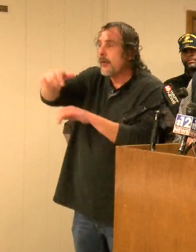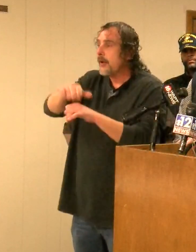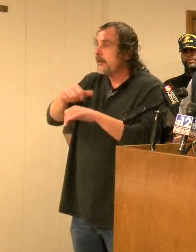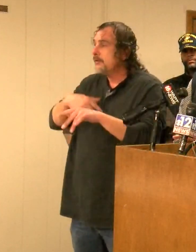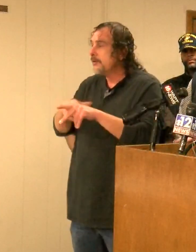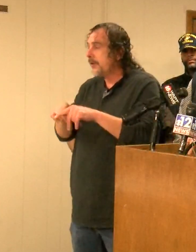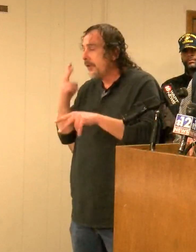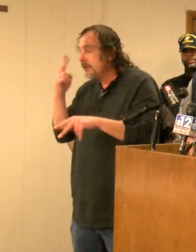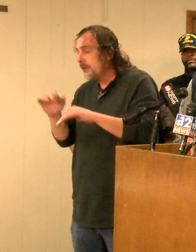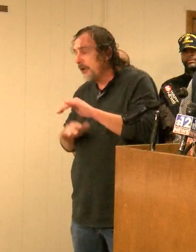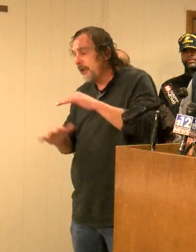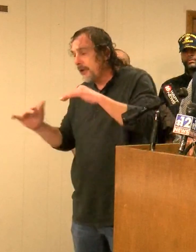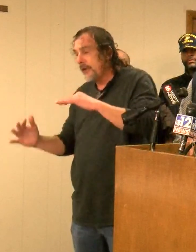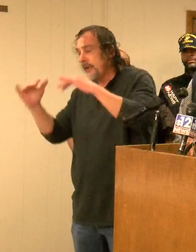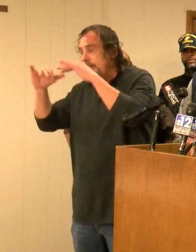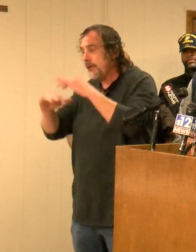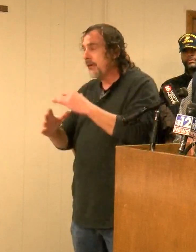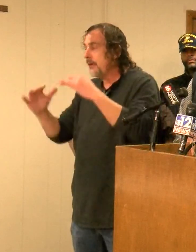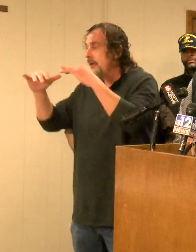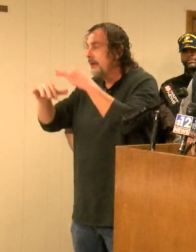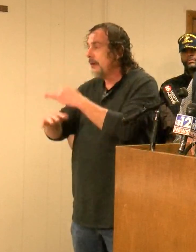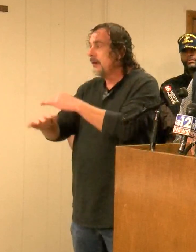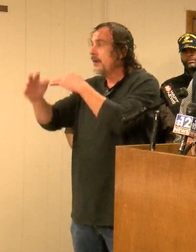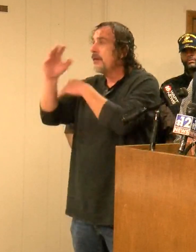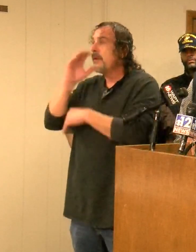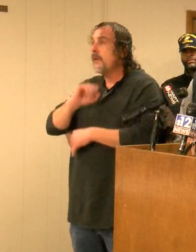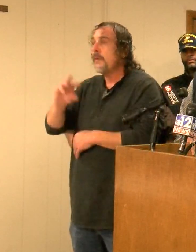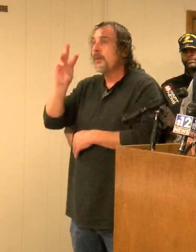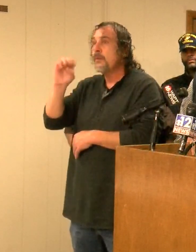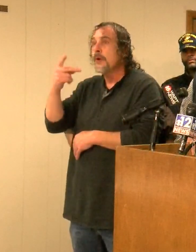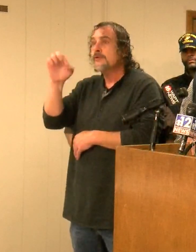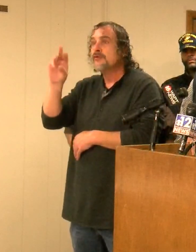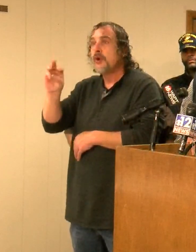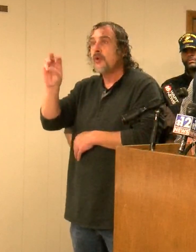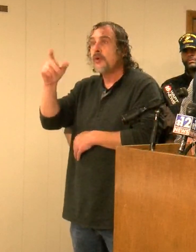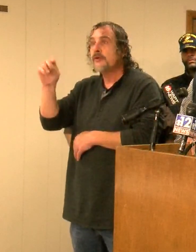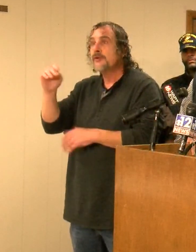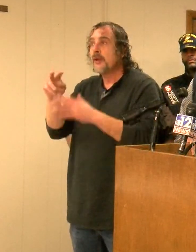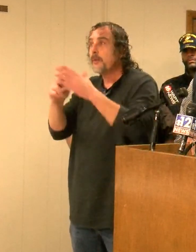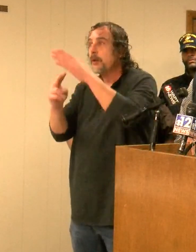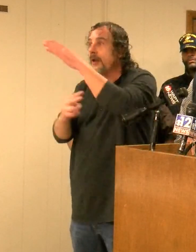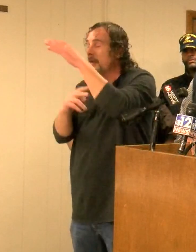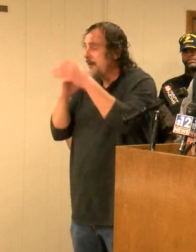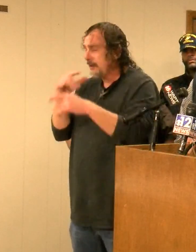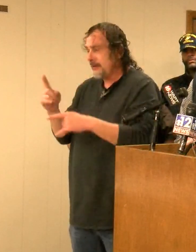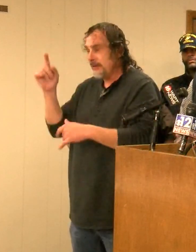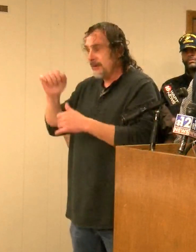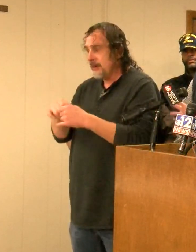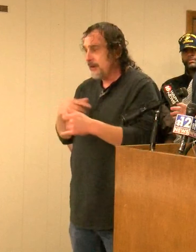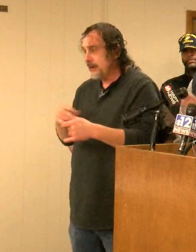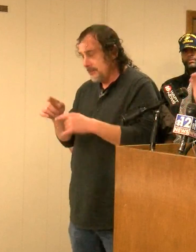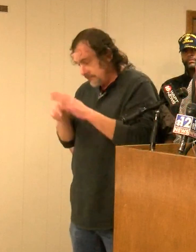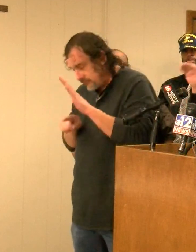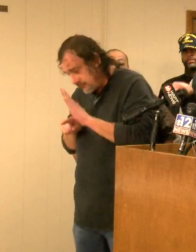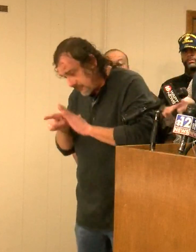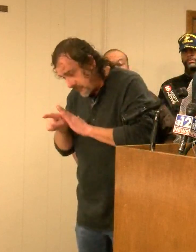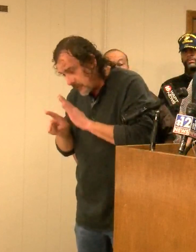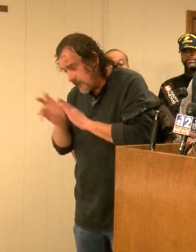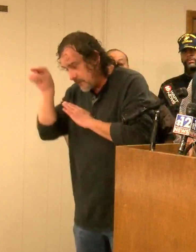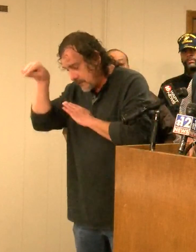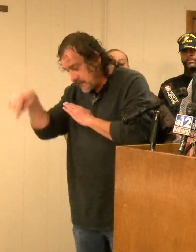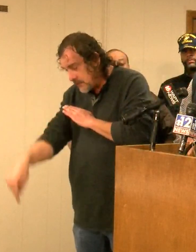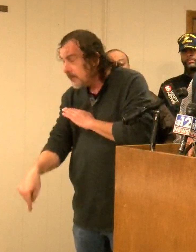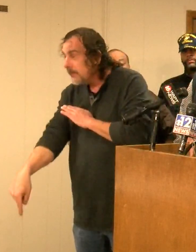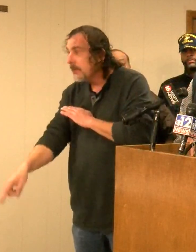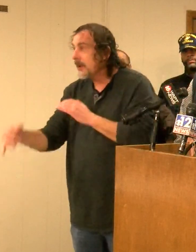bridge to see the water coming over the old Woodrow Wilson Bridge. It doesn't take anything for one of these kids to stick their head through that bridge, and down they